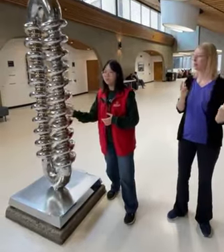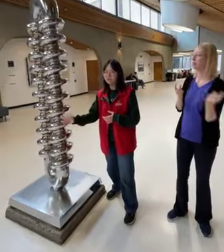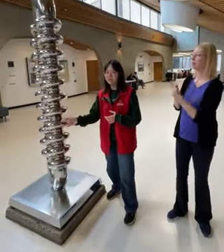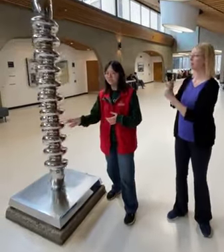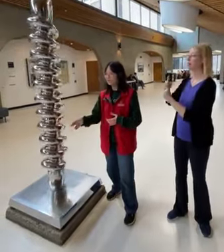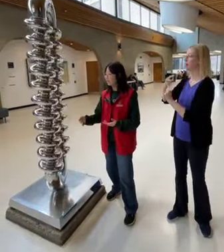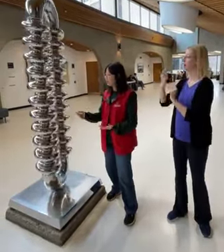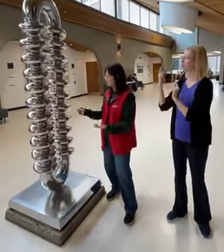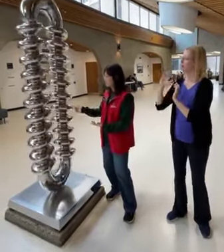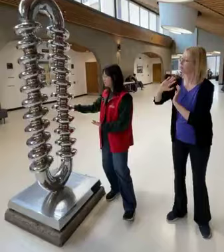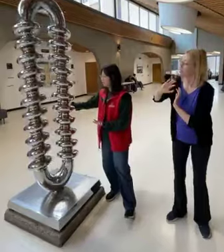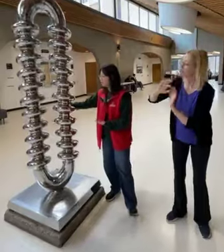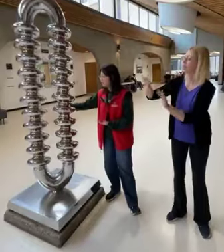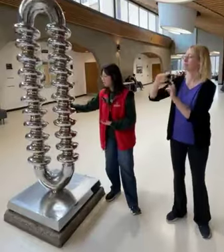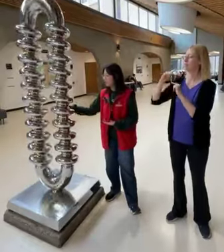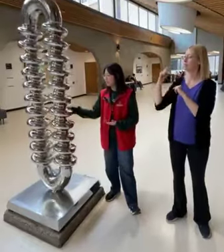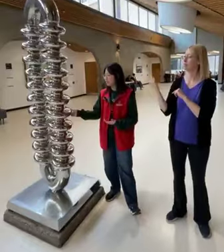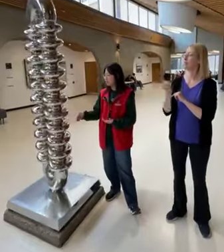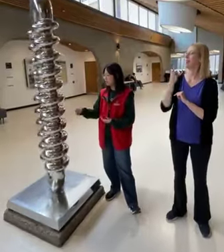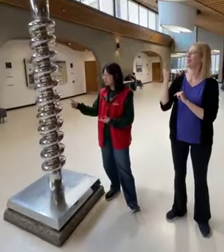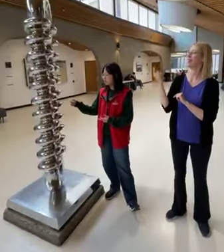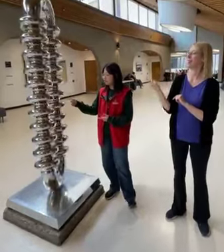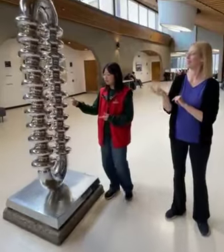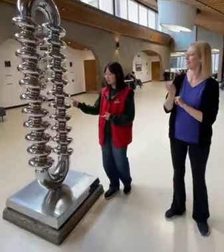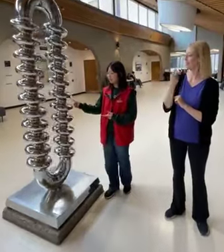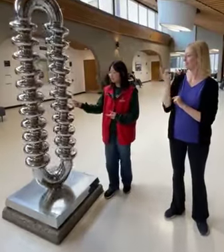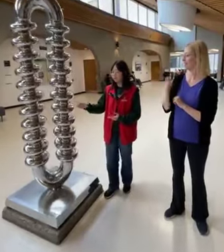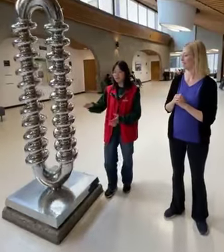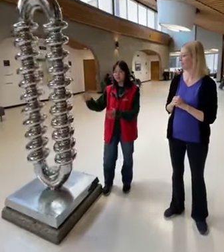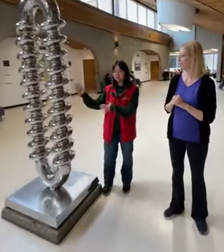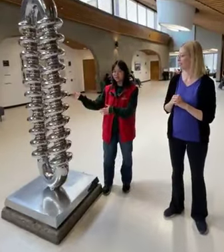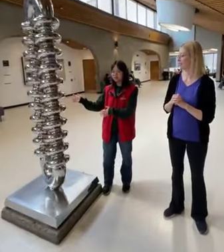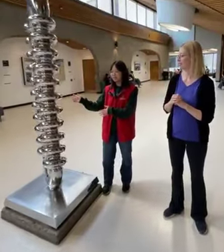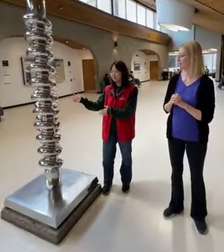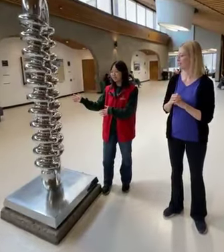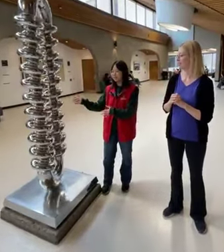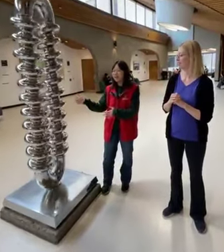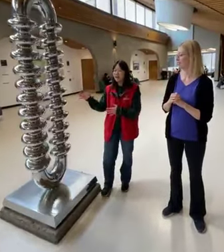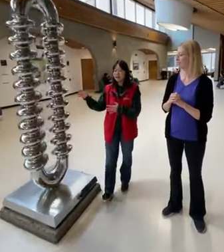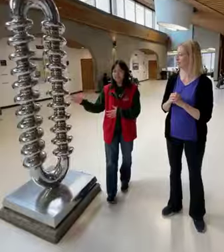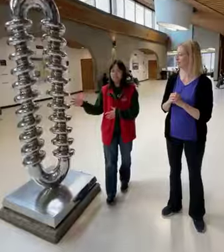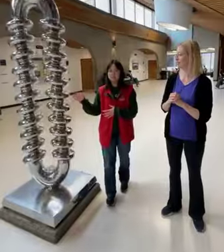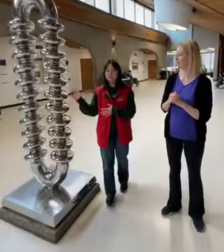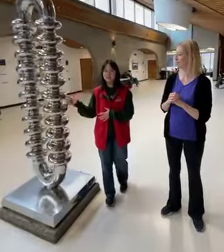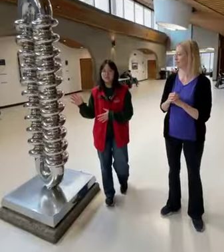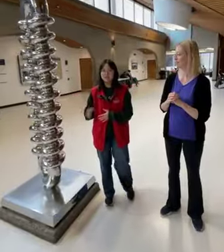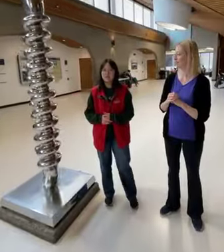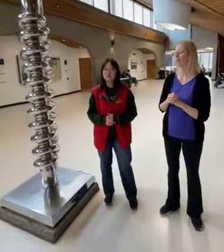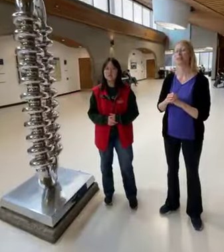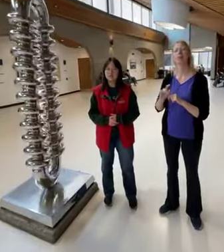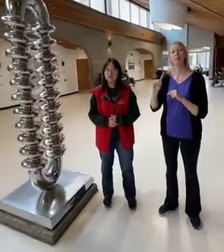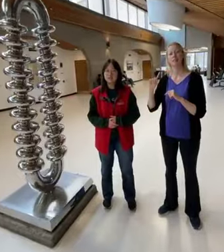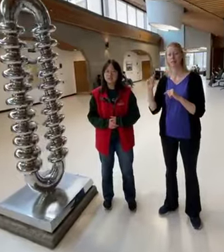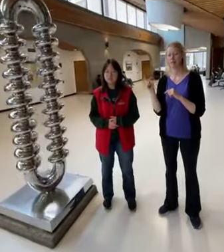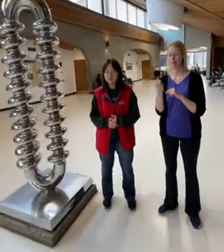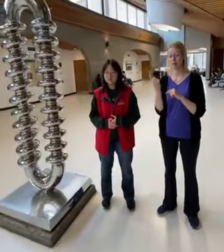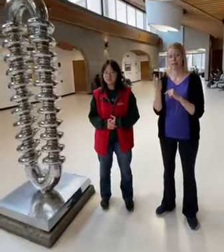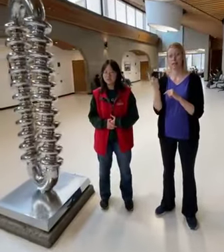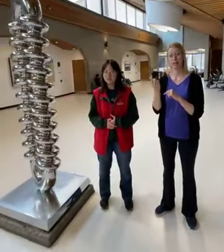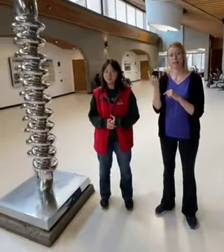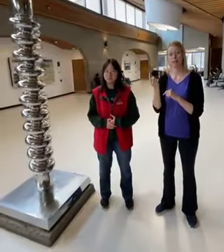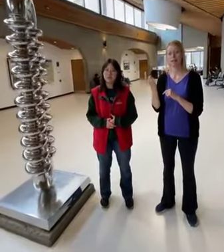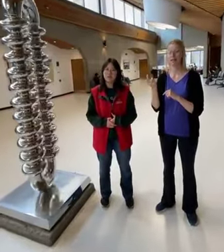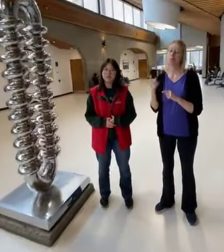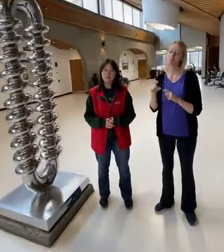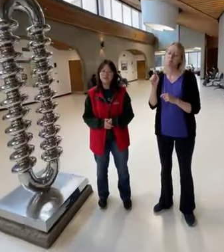a spin. So it's actually a very cool structure. It spins on two different axes and kind of just spins like this. And essentially spinning the Zipper is supposed to give each